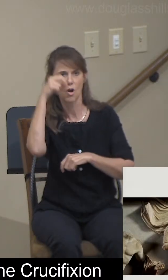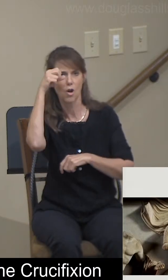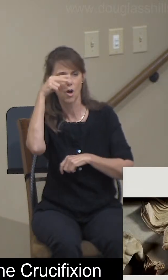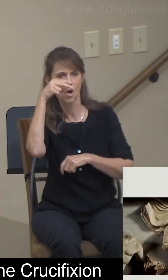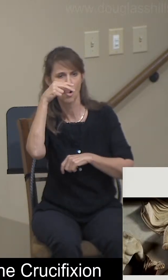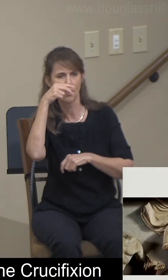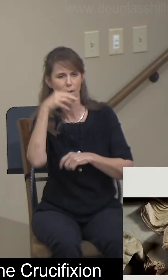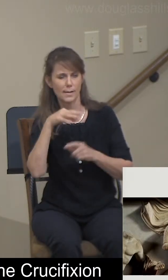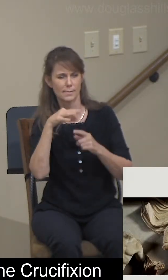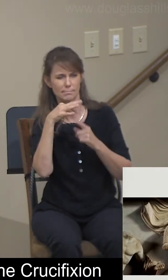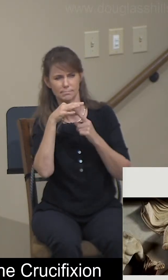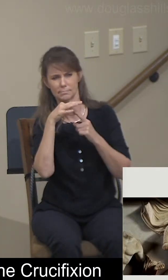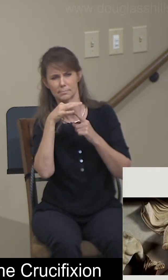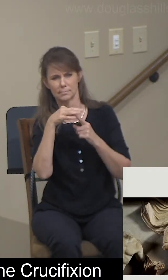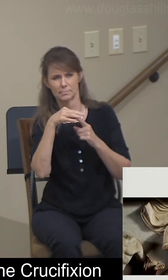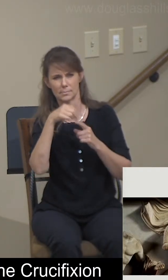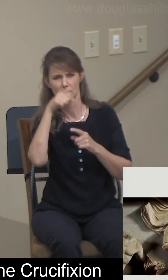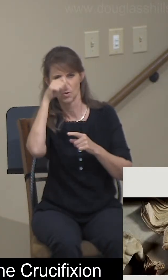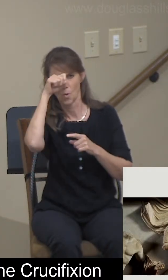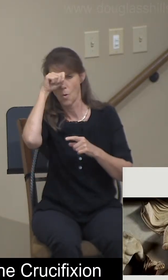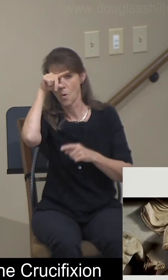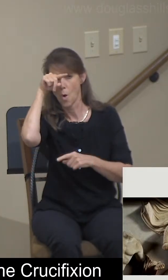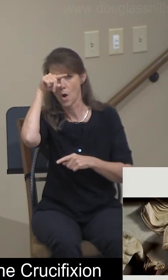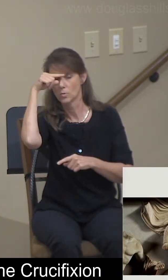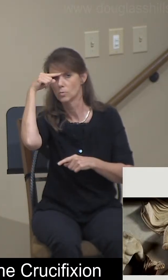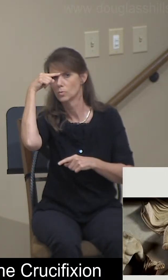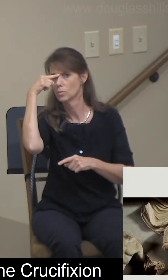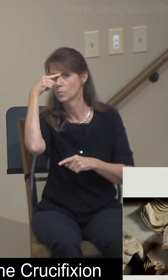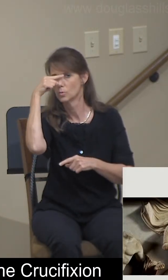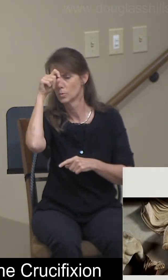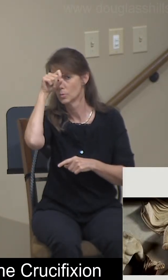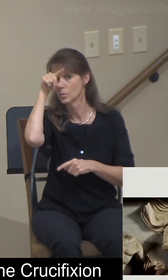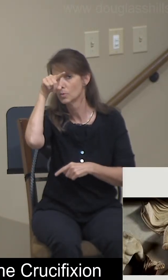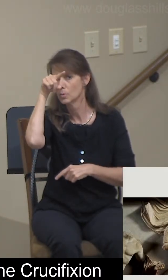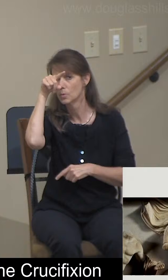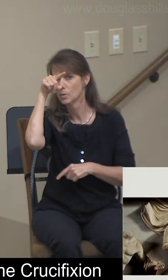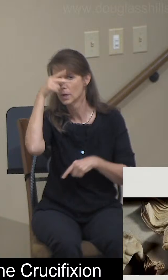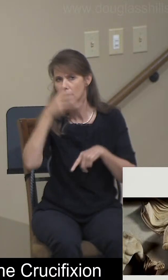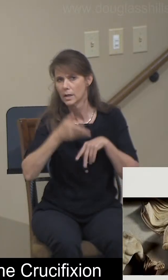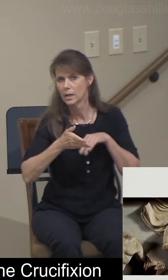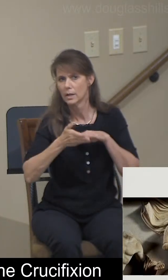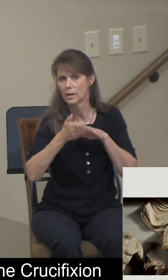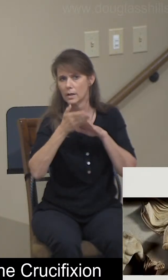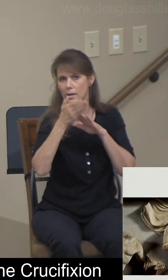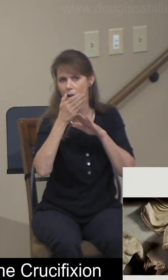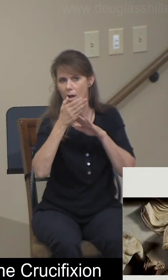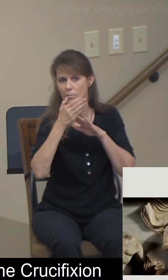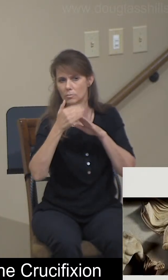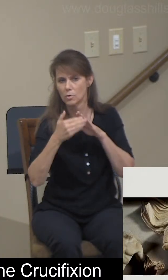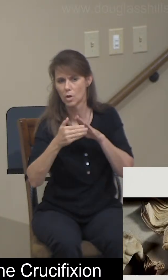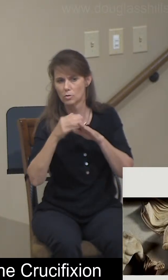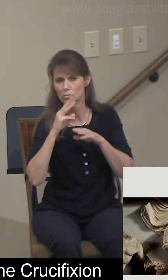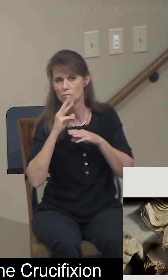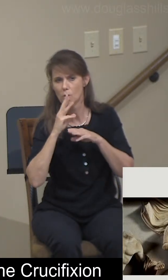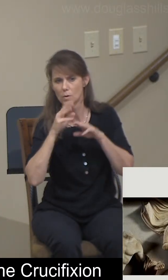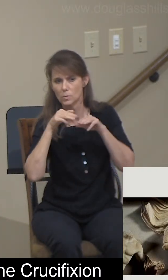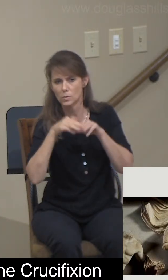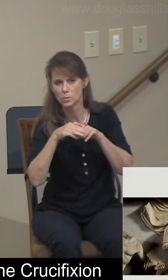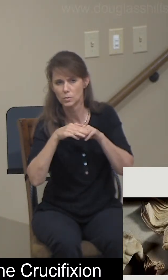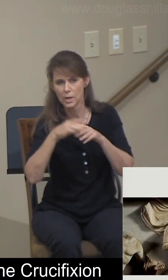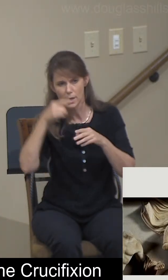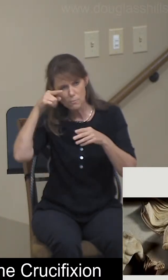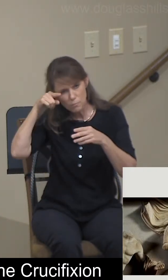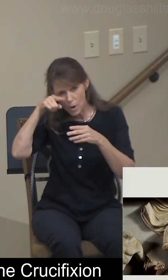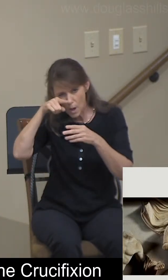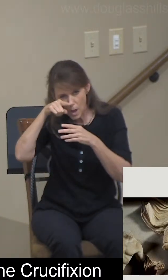horn between his eyes. He came to the ram with the two horns which I had seen standing on the bank of the canal, and he ran at him